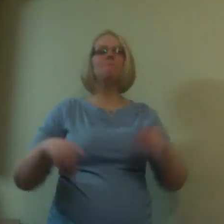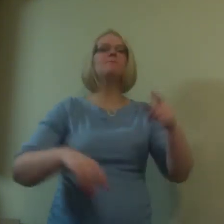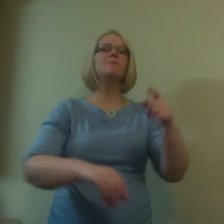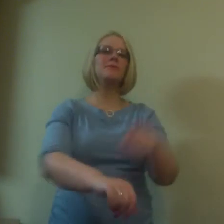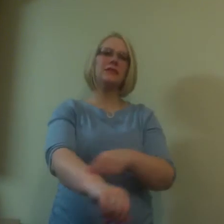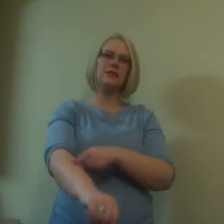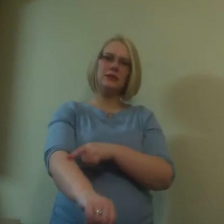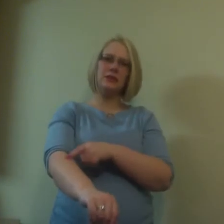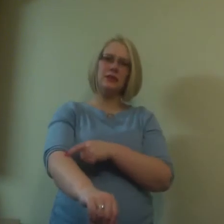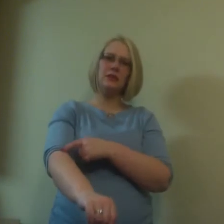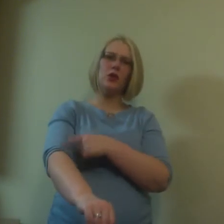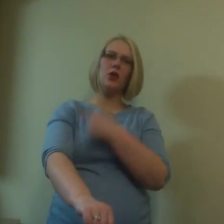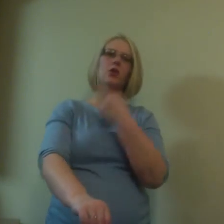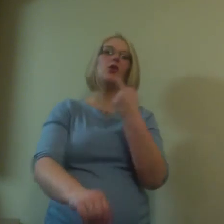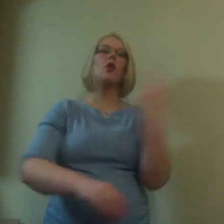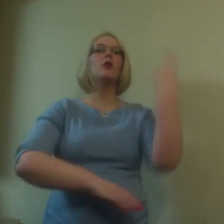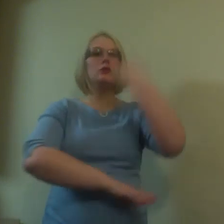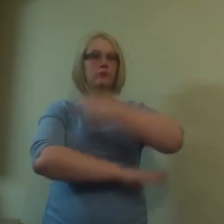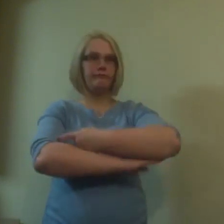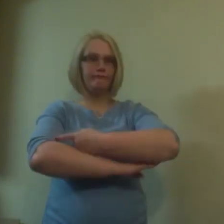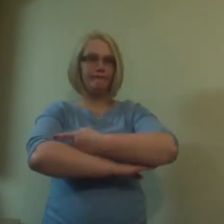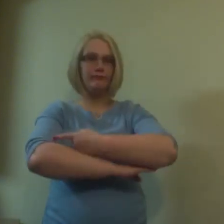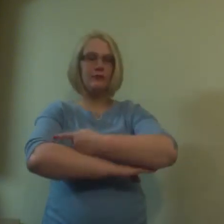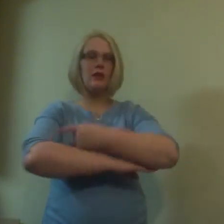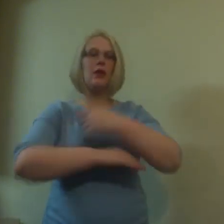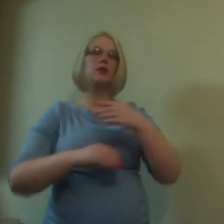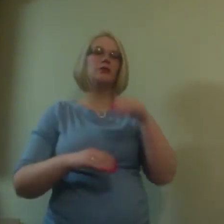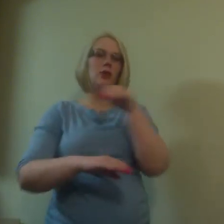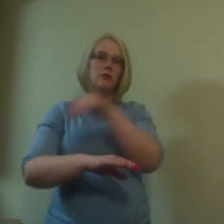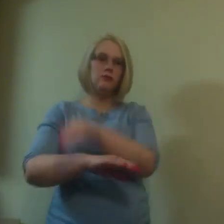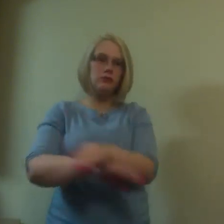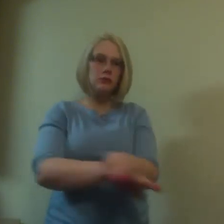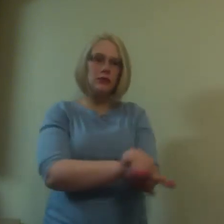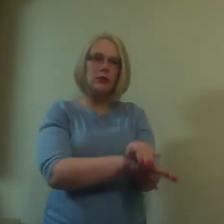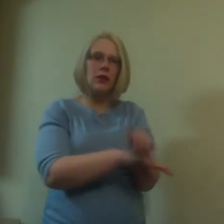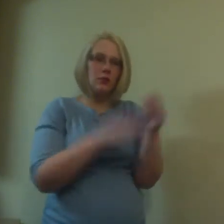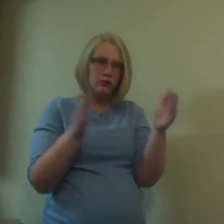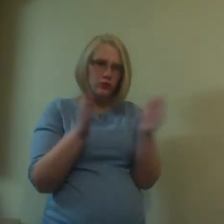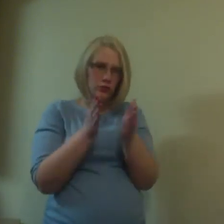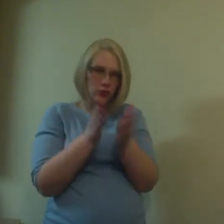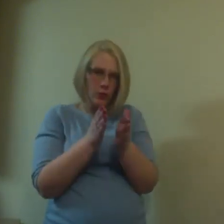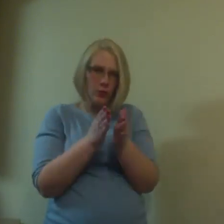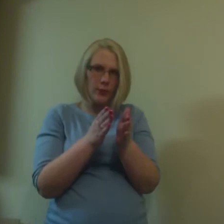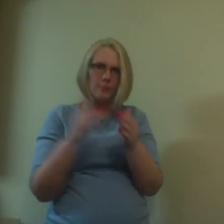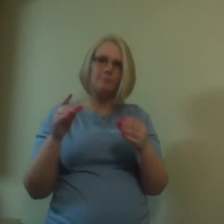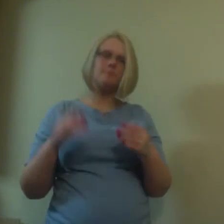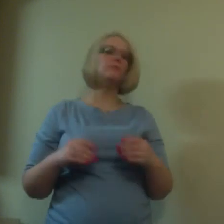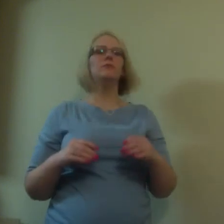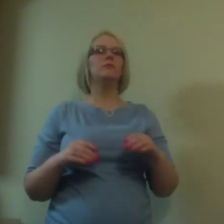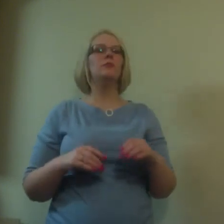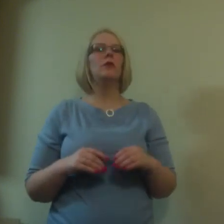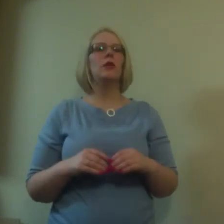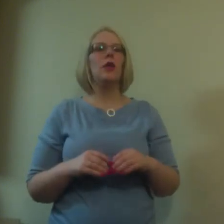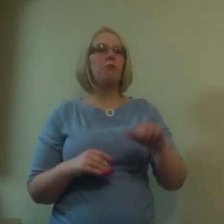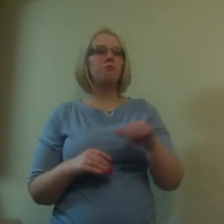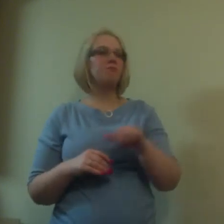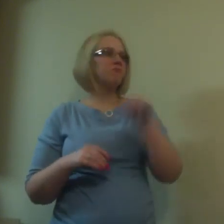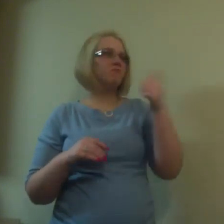happening? the leaves pop up to the trees. The leaves start to pop out again. Davidson?